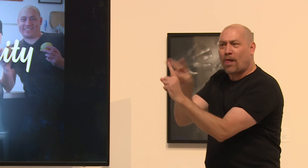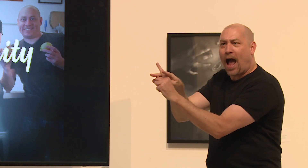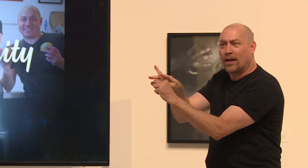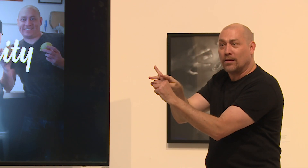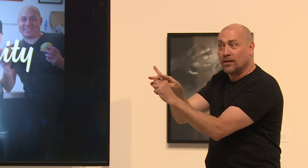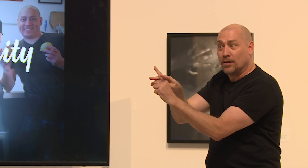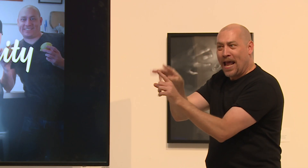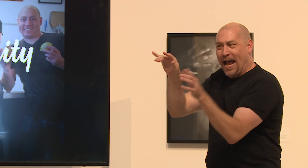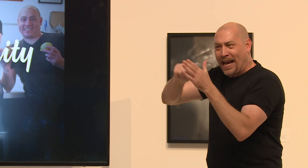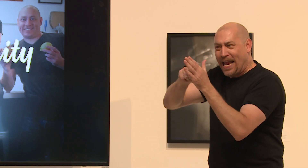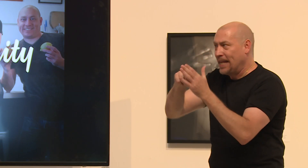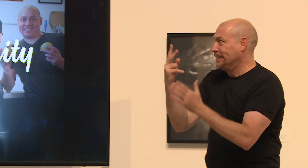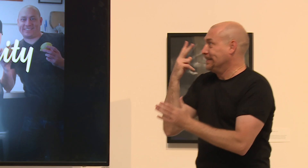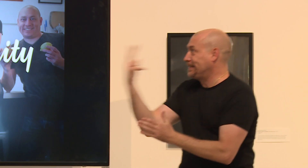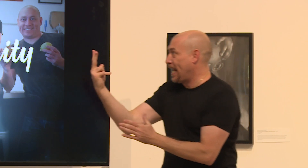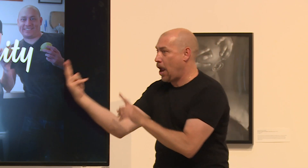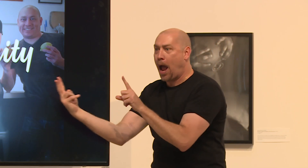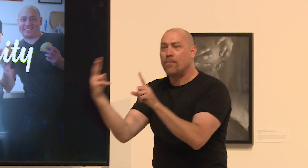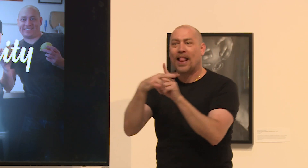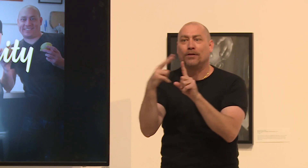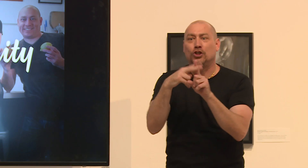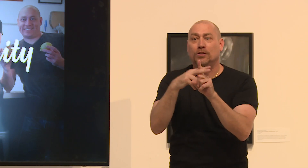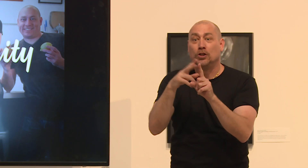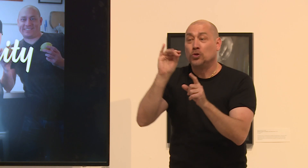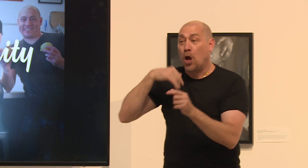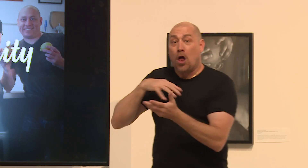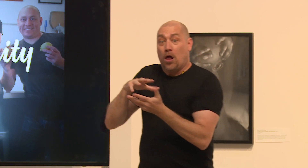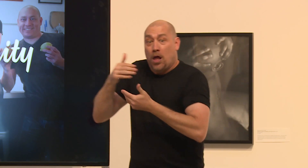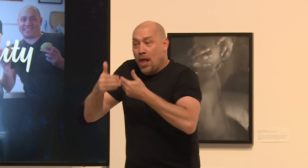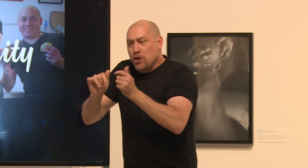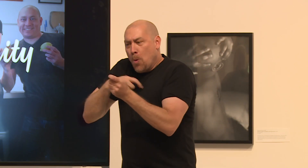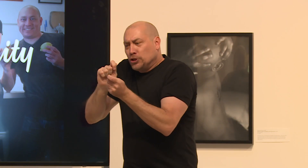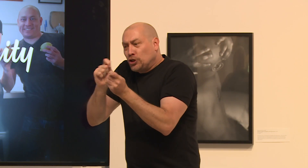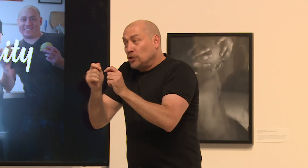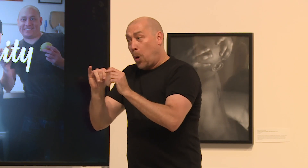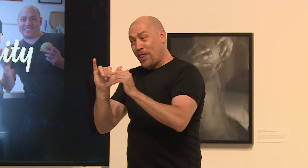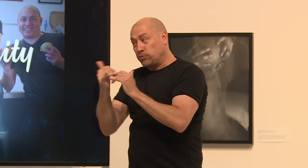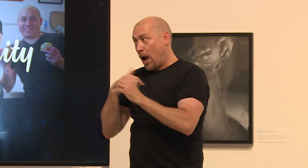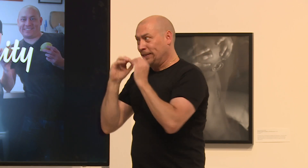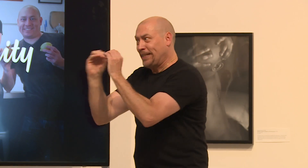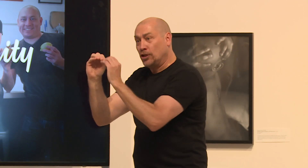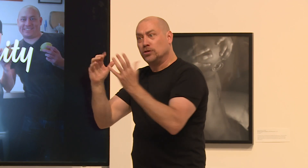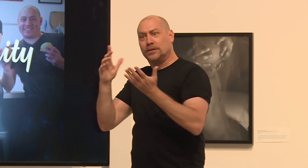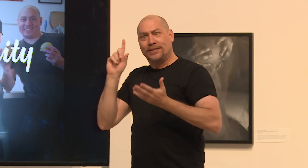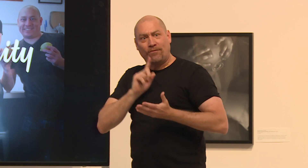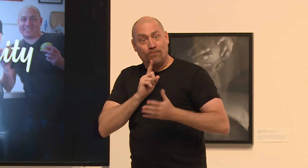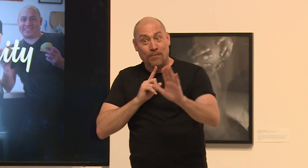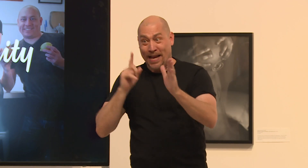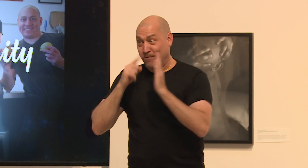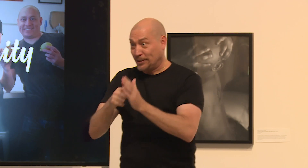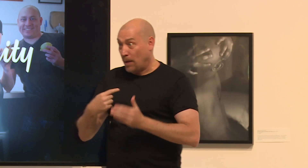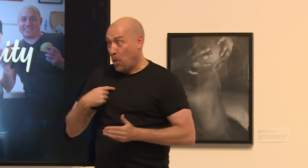People want to give the explanation first, but you don't understand it. We need to understand the application, then the description.